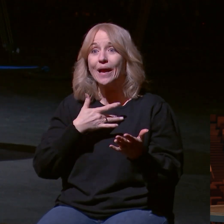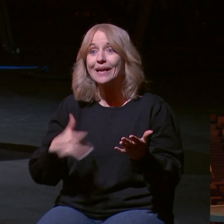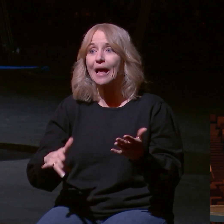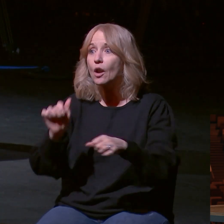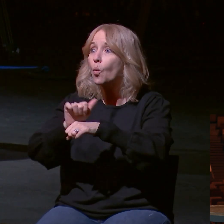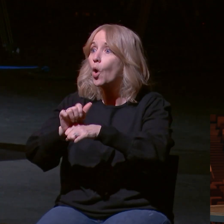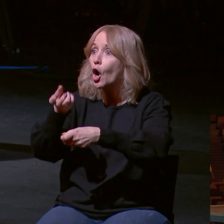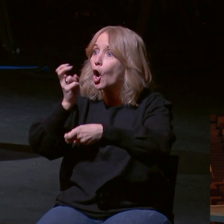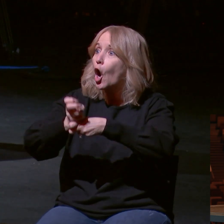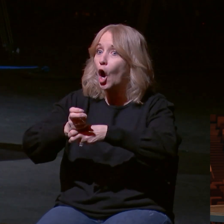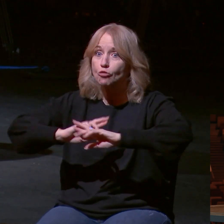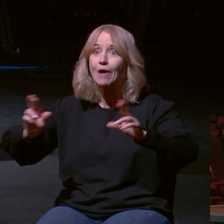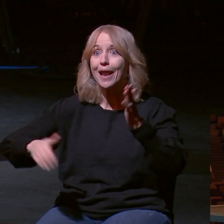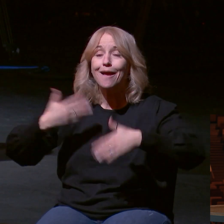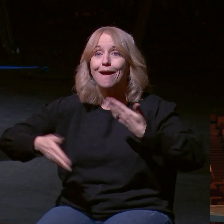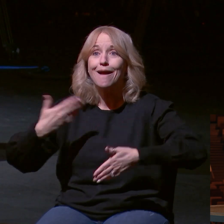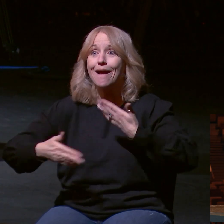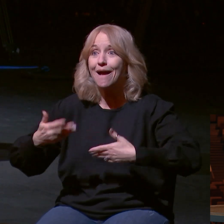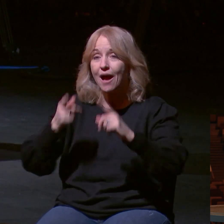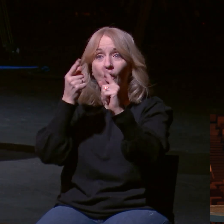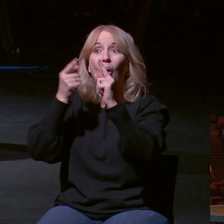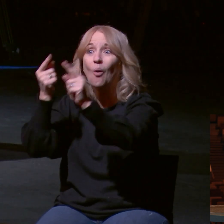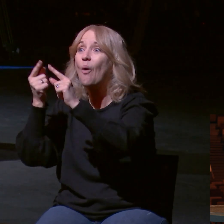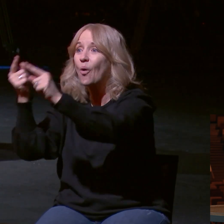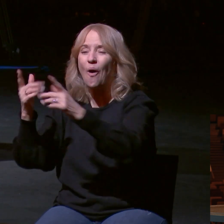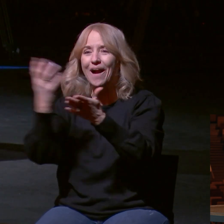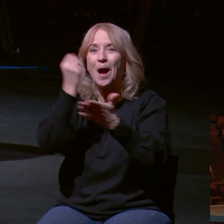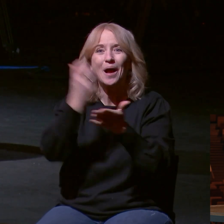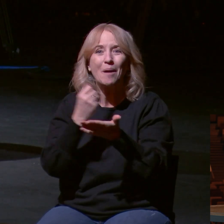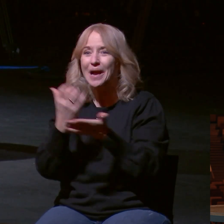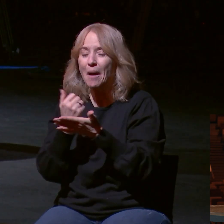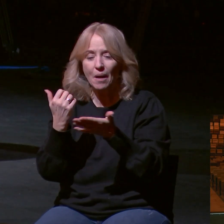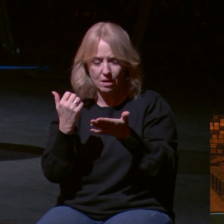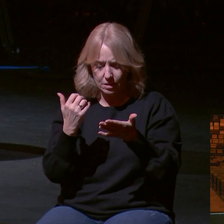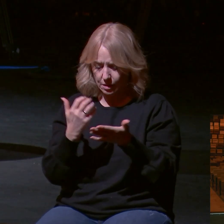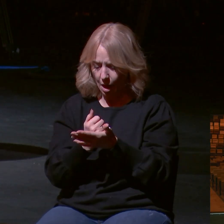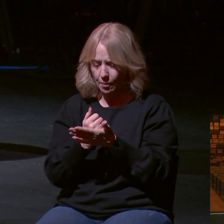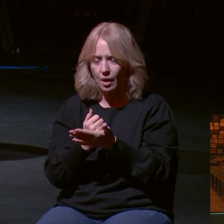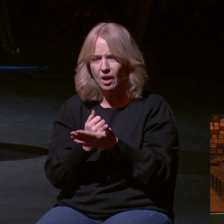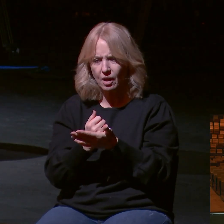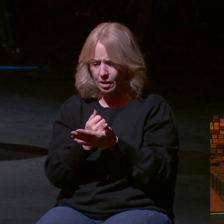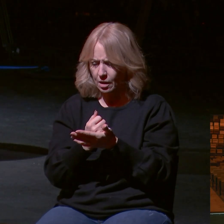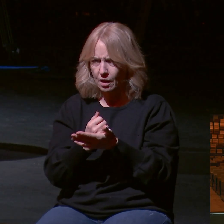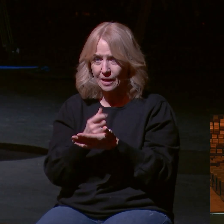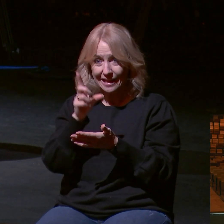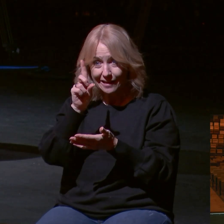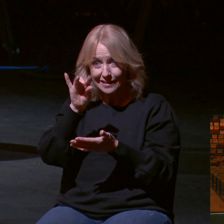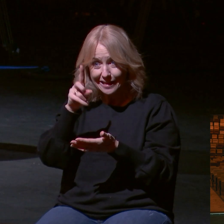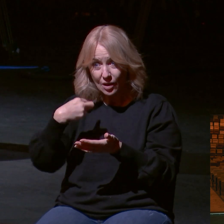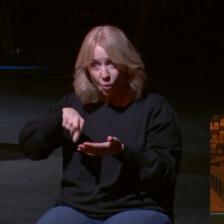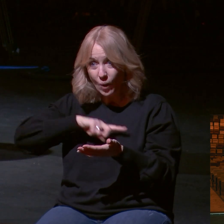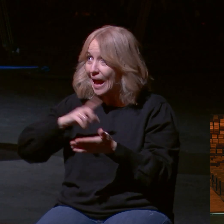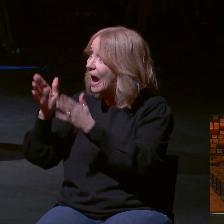accomplish, not intentionally asking, is this what God has planned? We often even want to invite God into